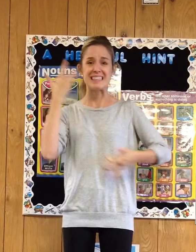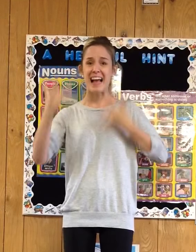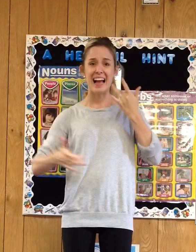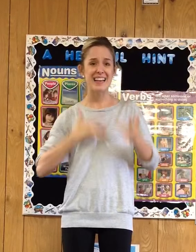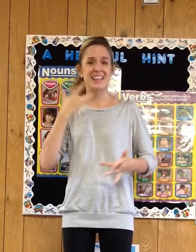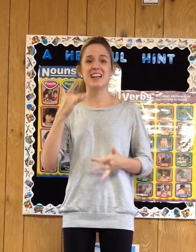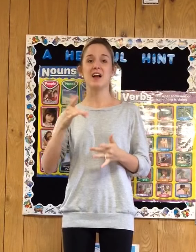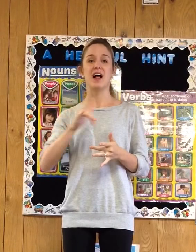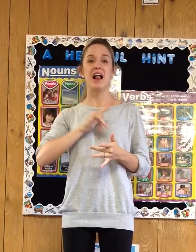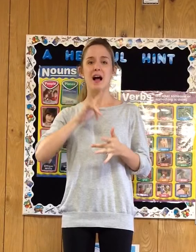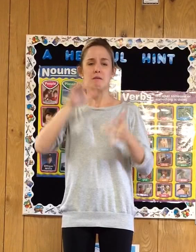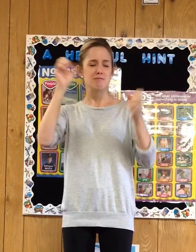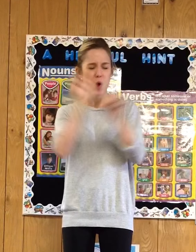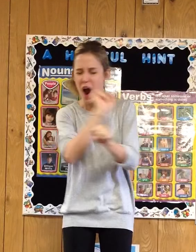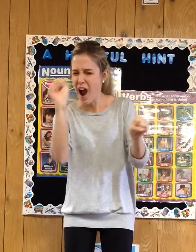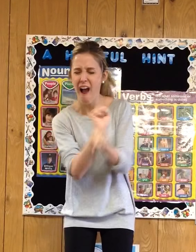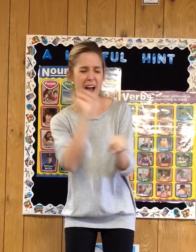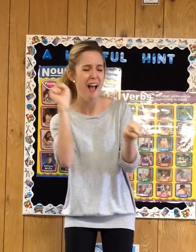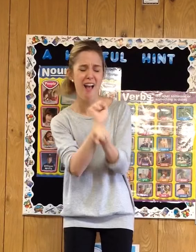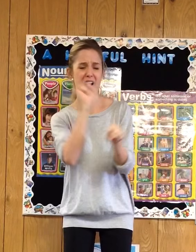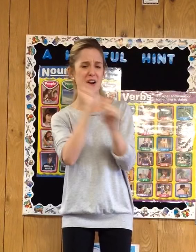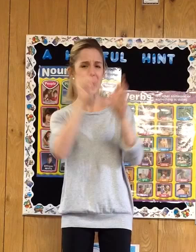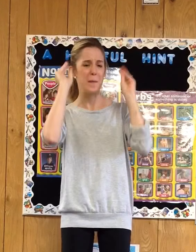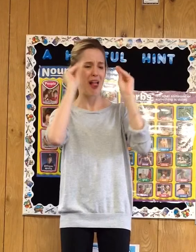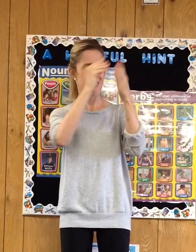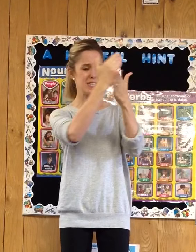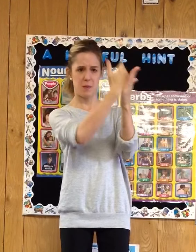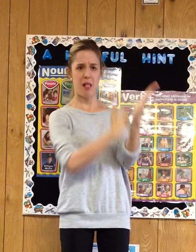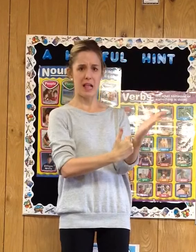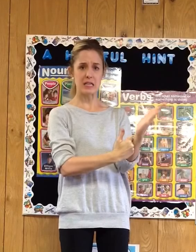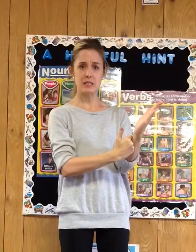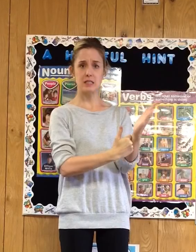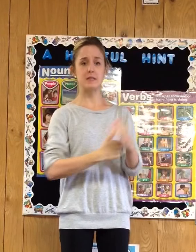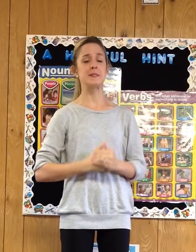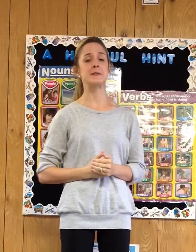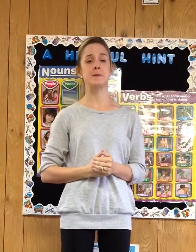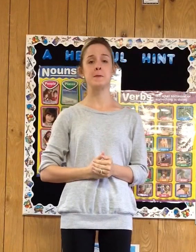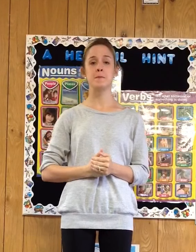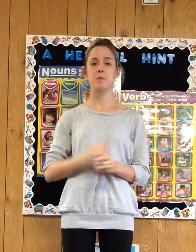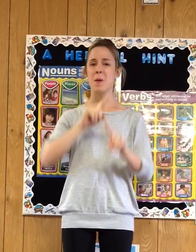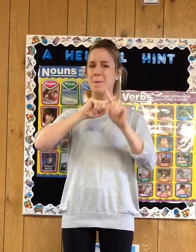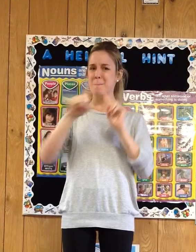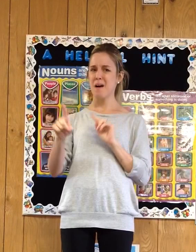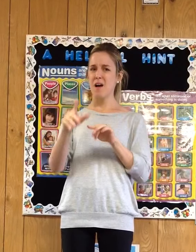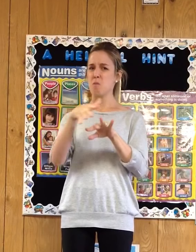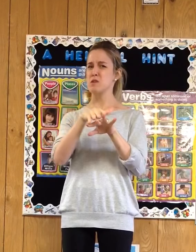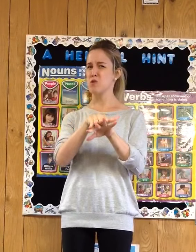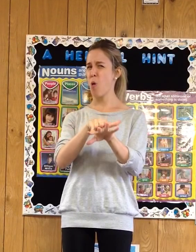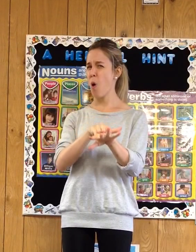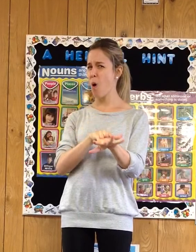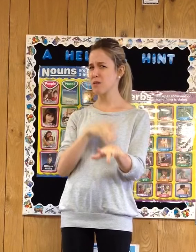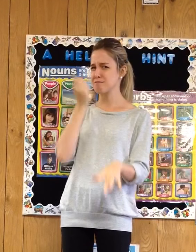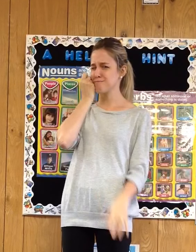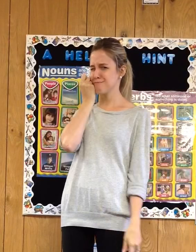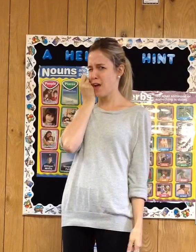excited. I'm pouring myself into my lesson plans. But I'm slowly coming to this